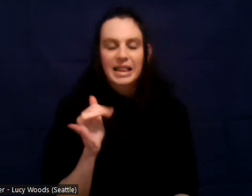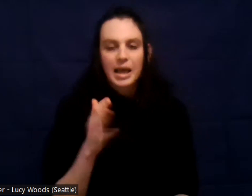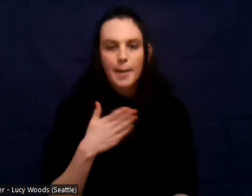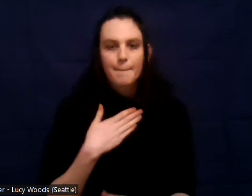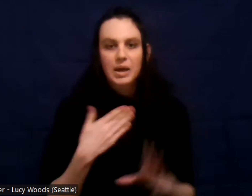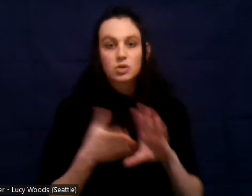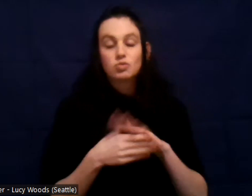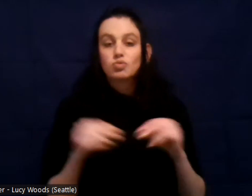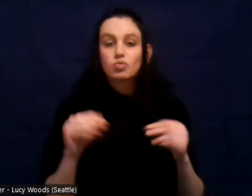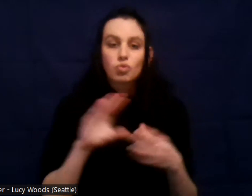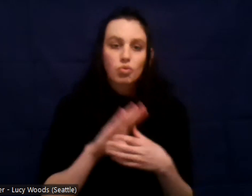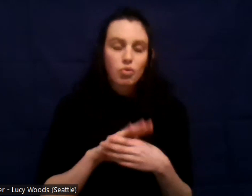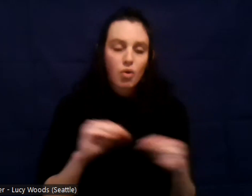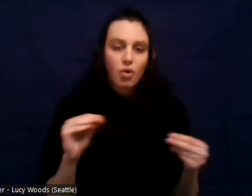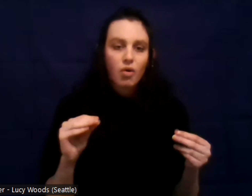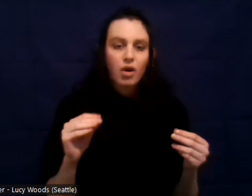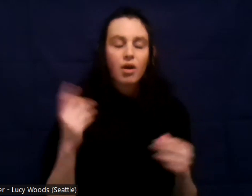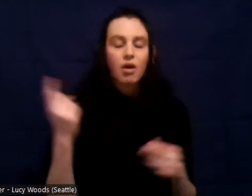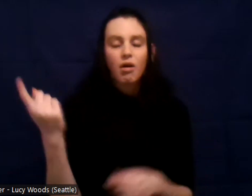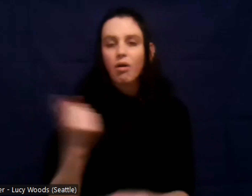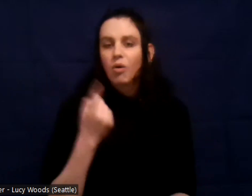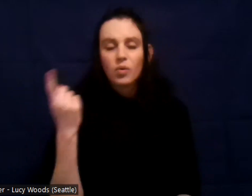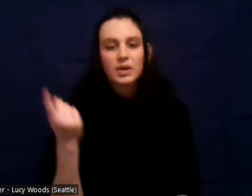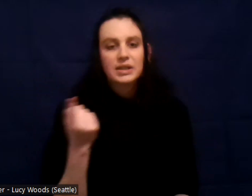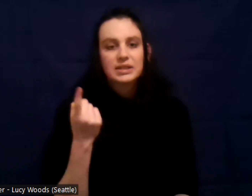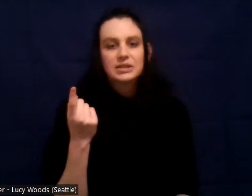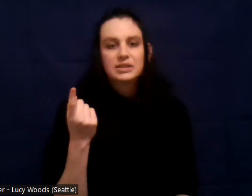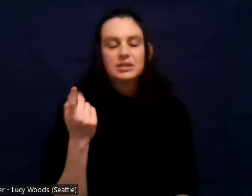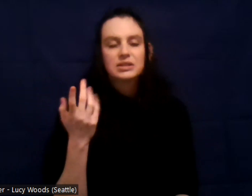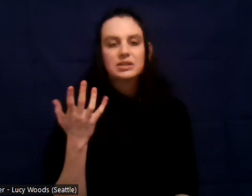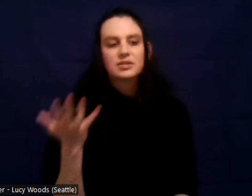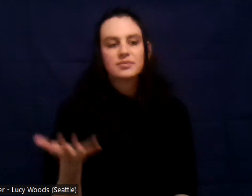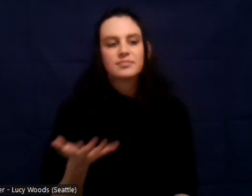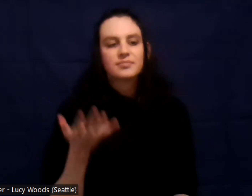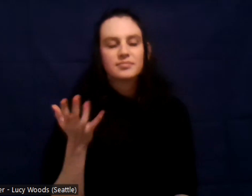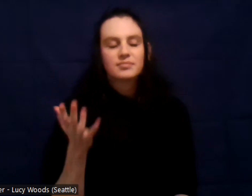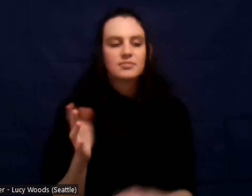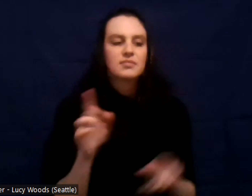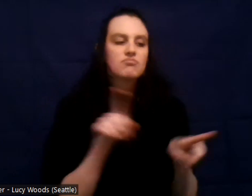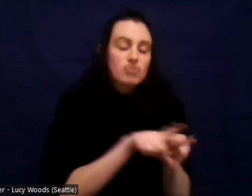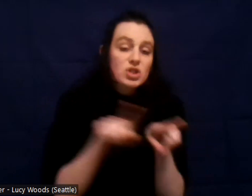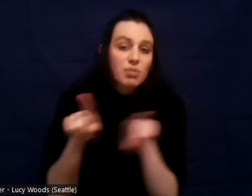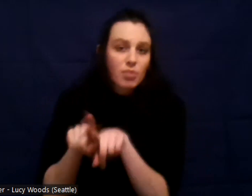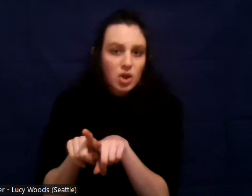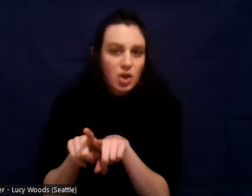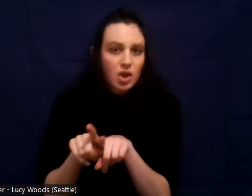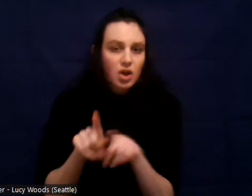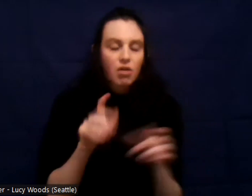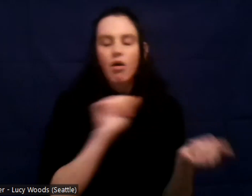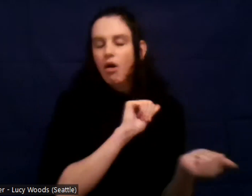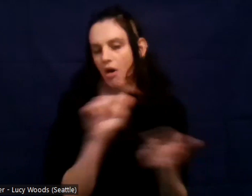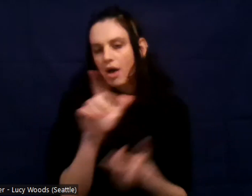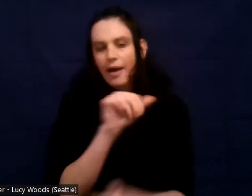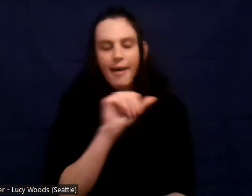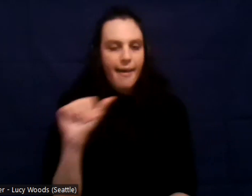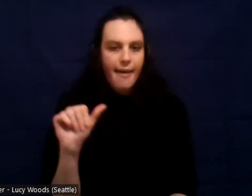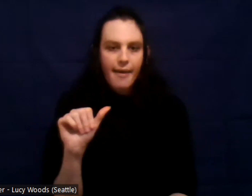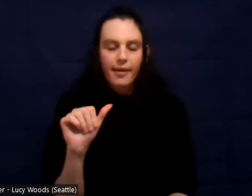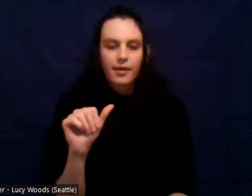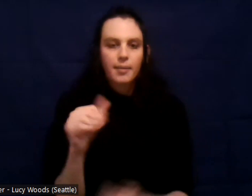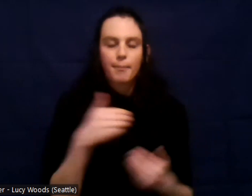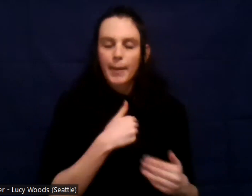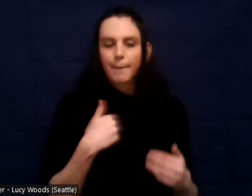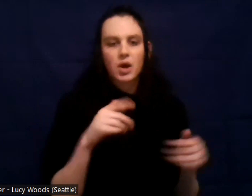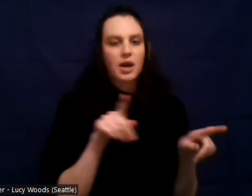was like is always got like the same general theme. So for me,